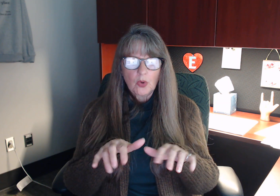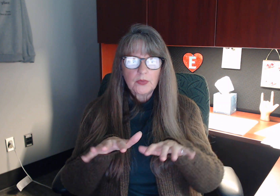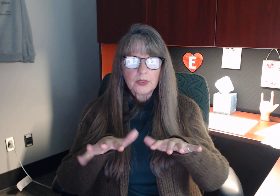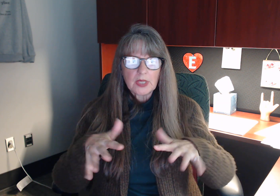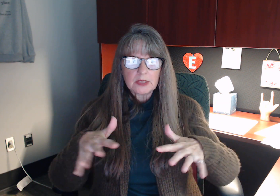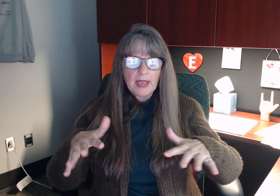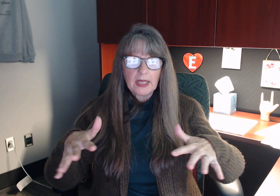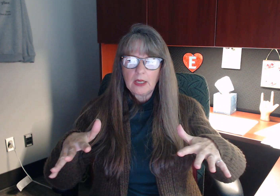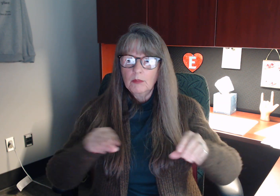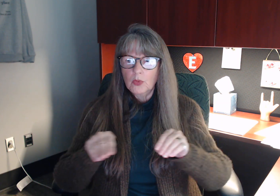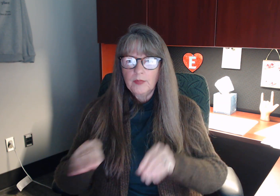with seismic movement.